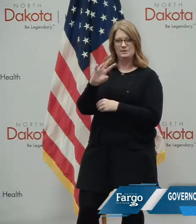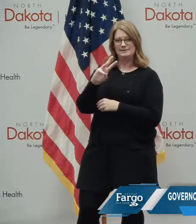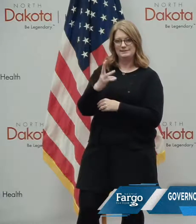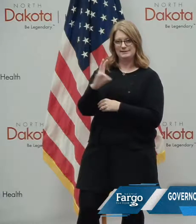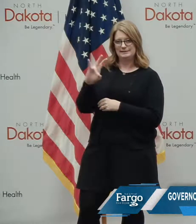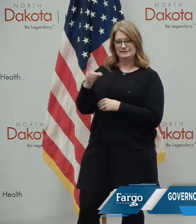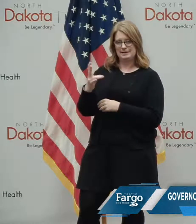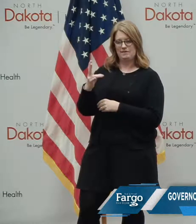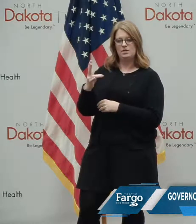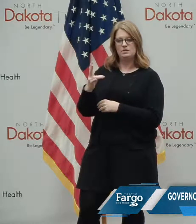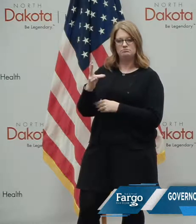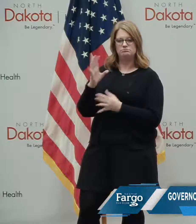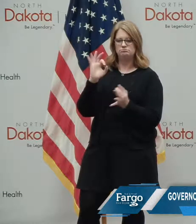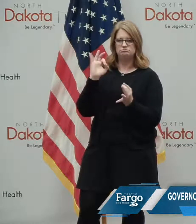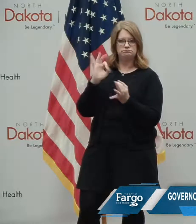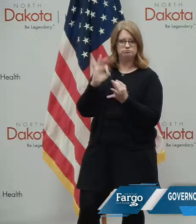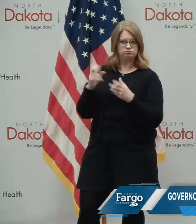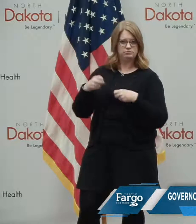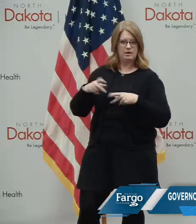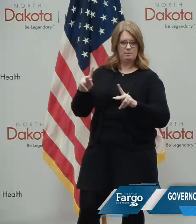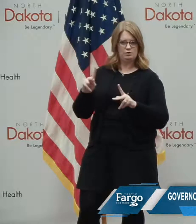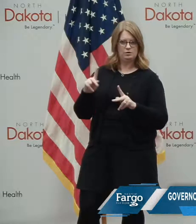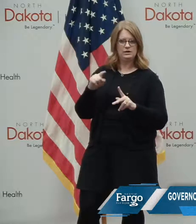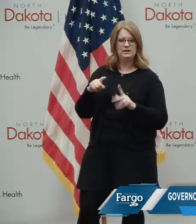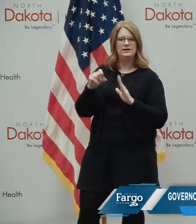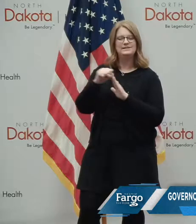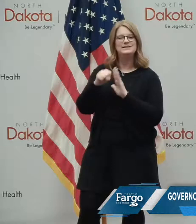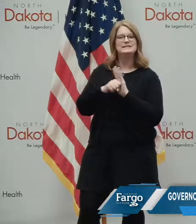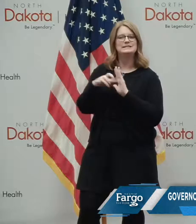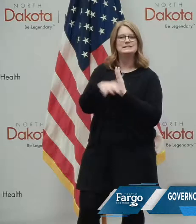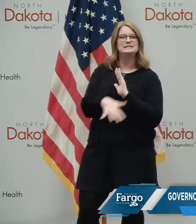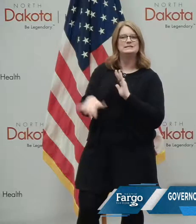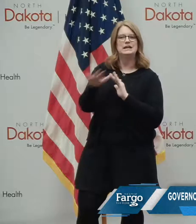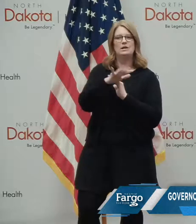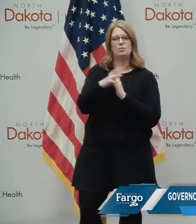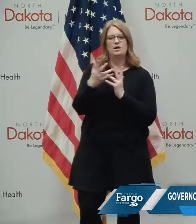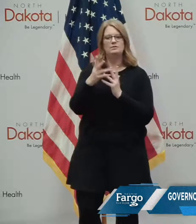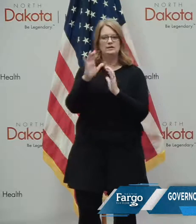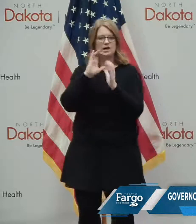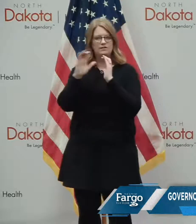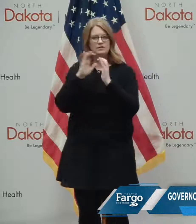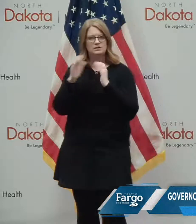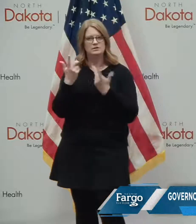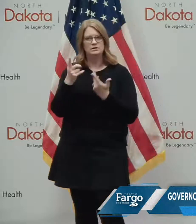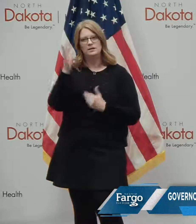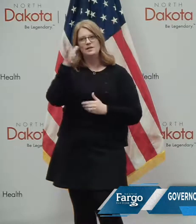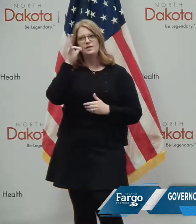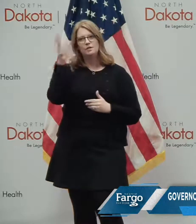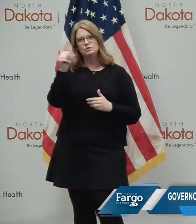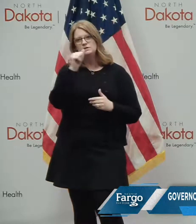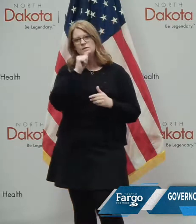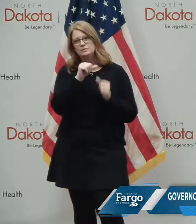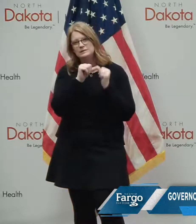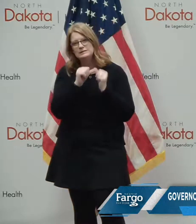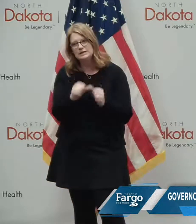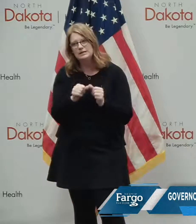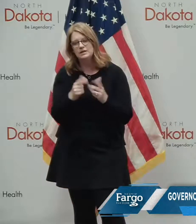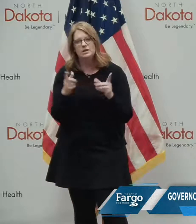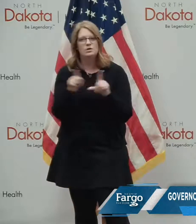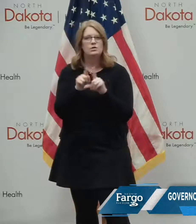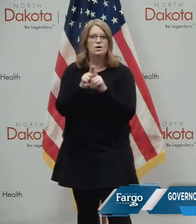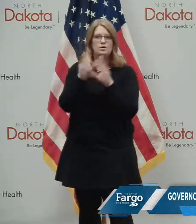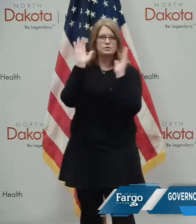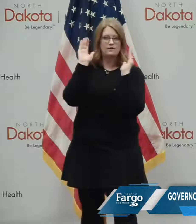and 7th. It's going to be a perfect opportunity to have a statewide virtual conversation about the future and resiliency, and with a focus on